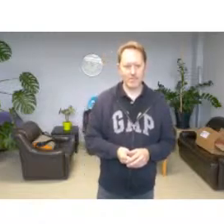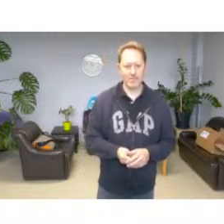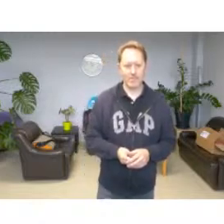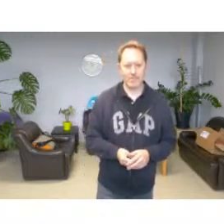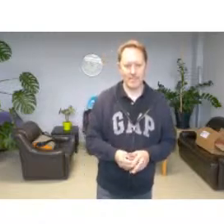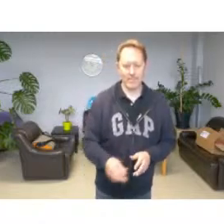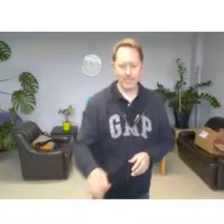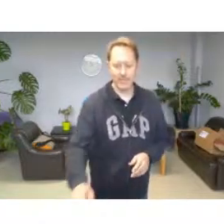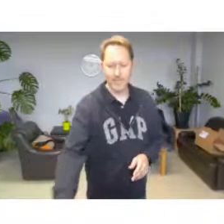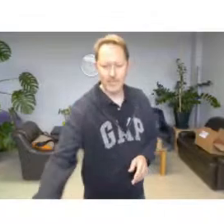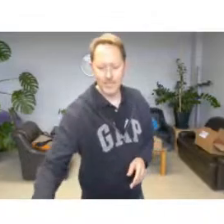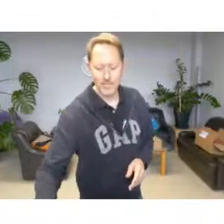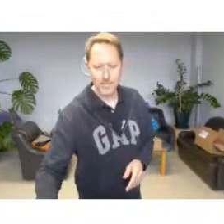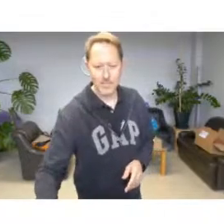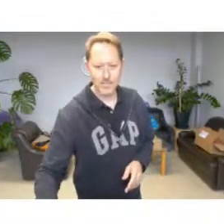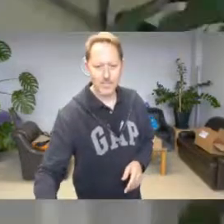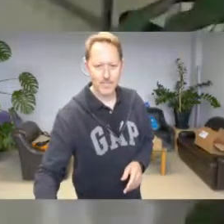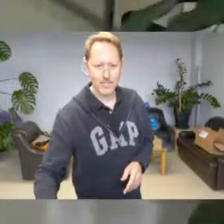slrproject.ai.